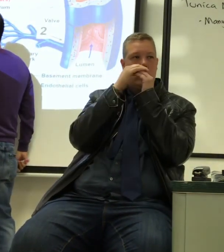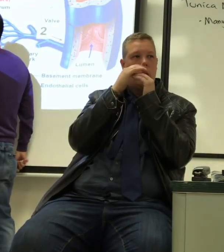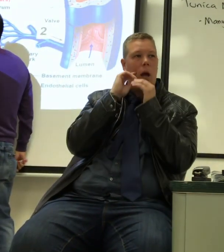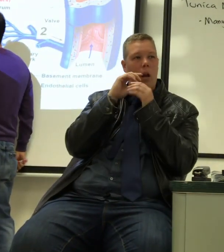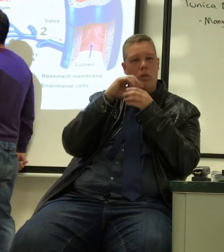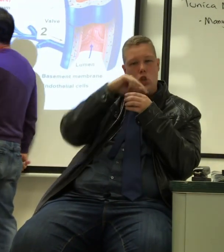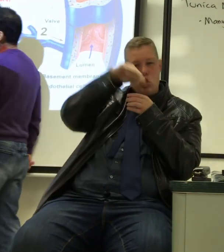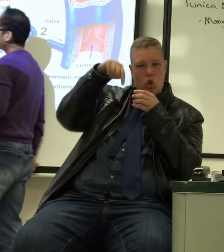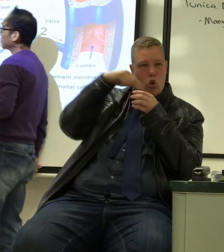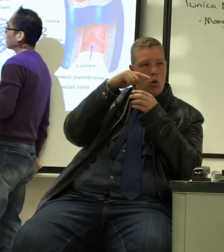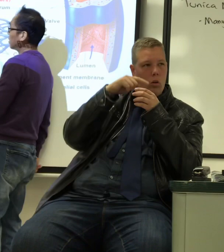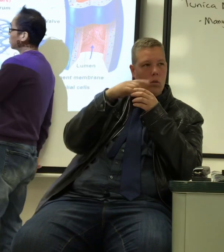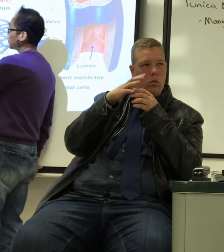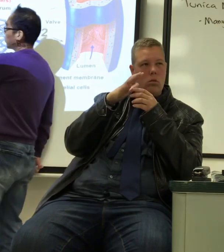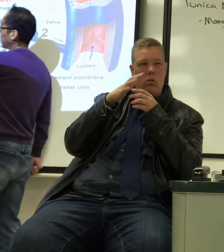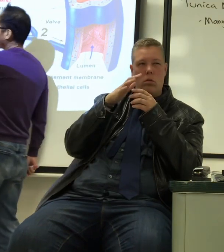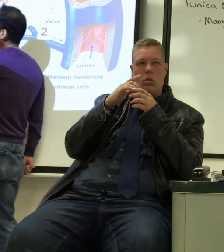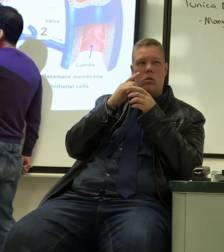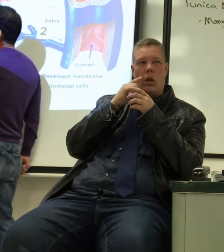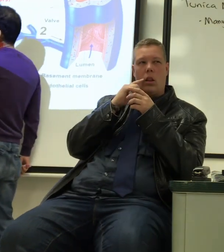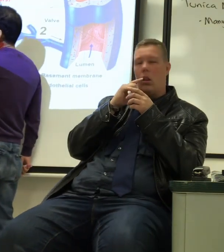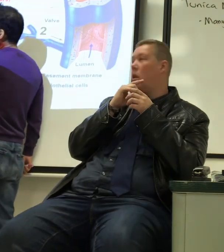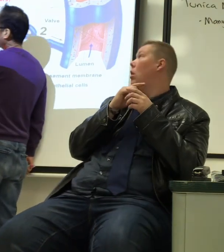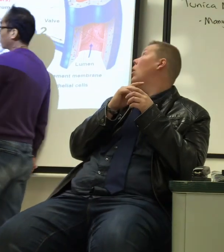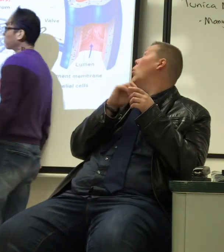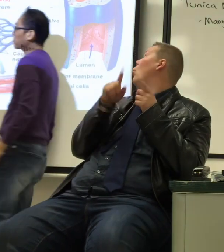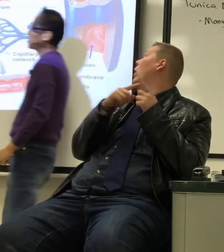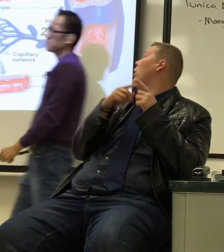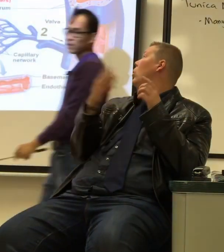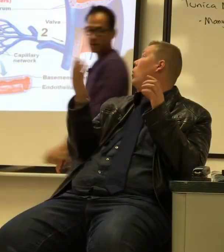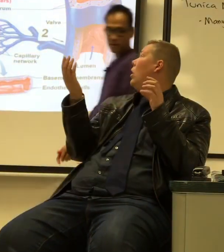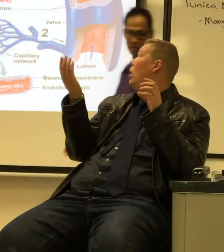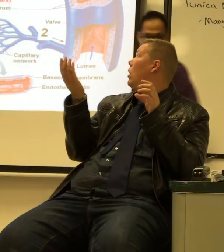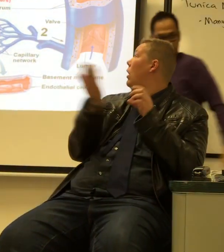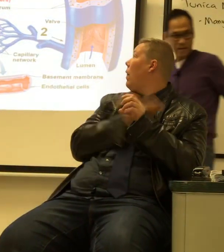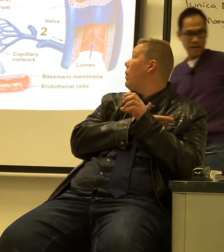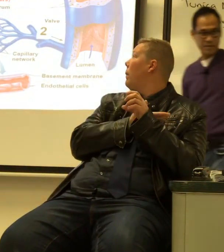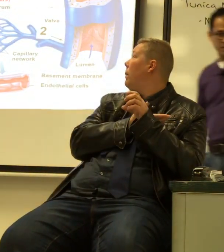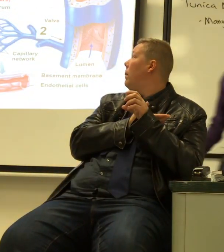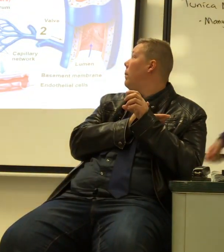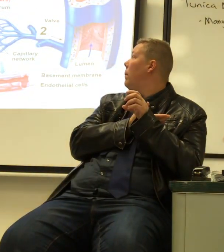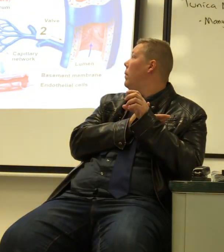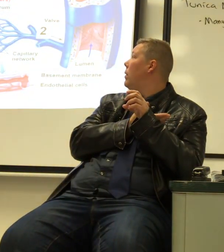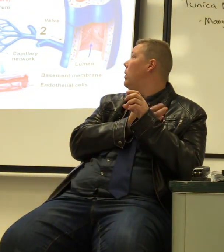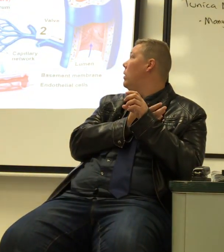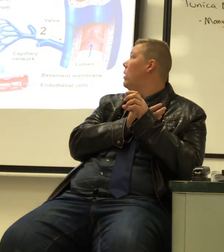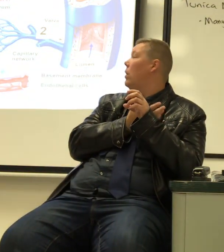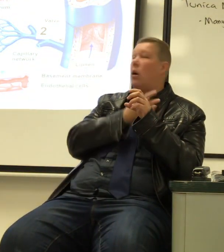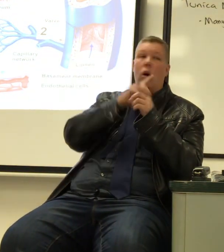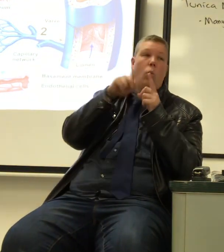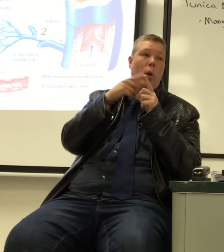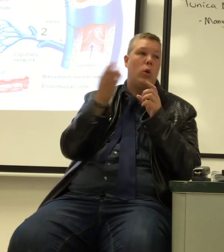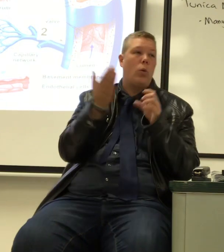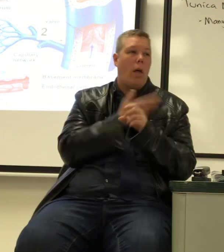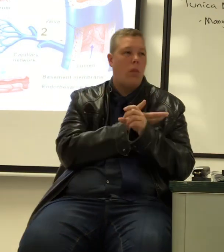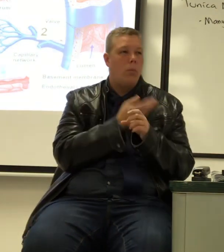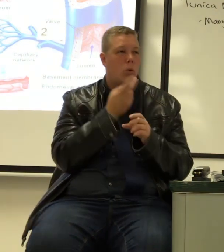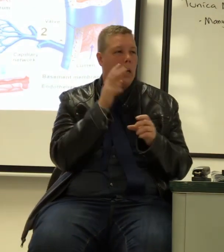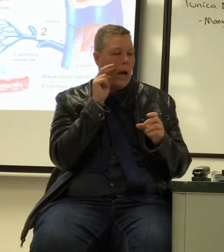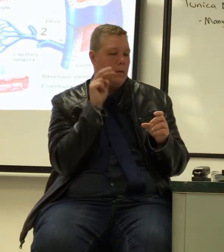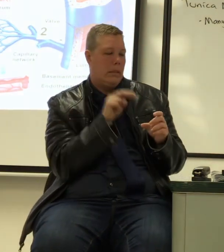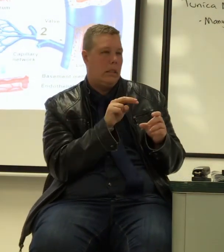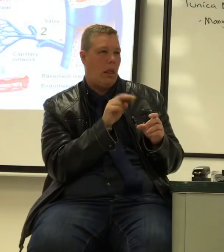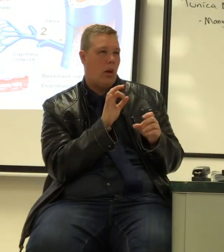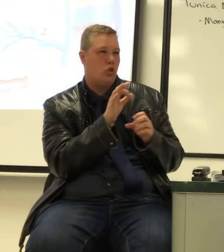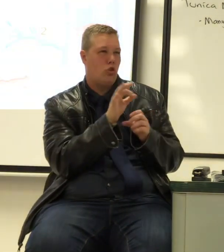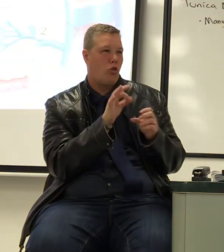They're kind of like spindle shaped. So when you cut them, they cut, well, you can't see from there, but let me just kind of draw it out. A smooth